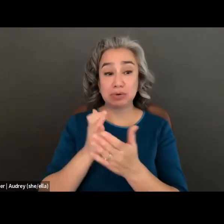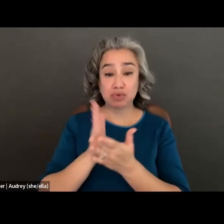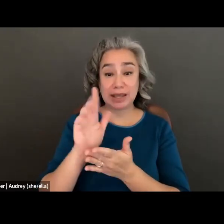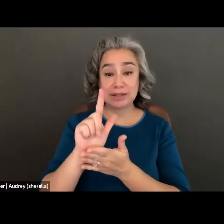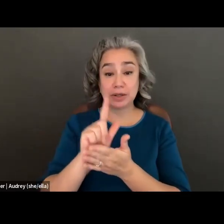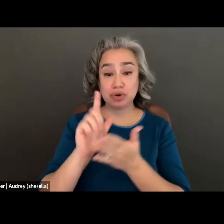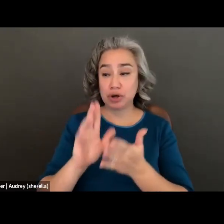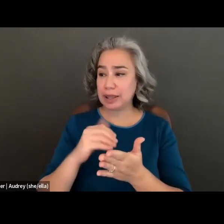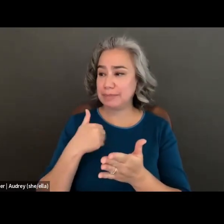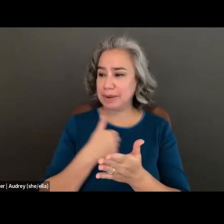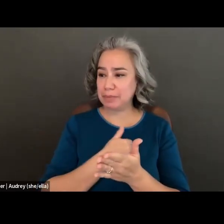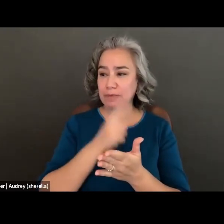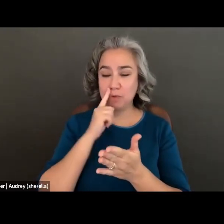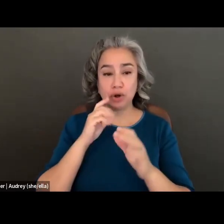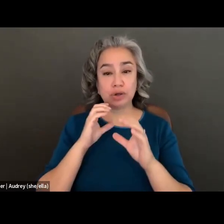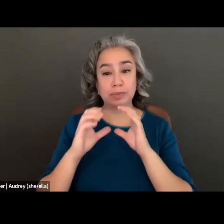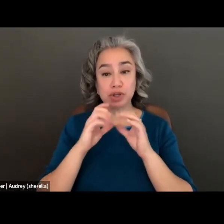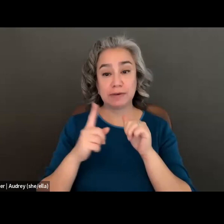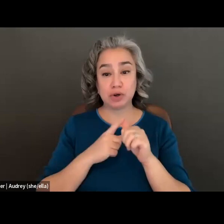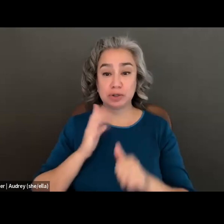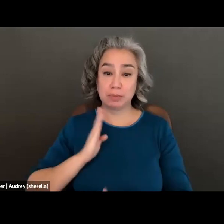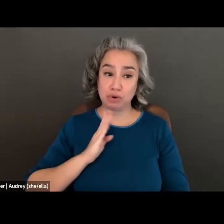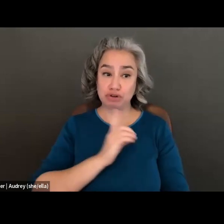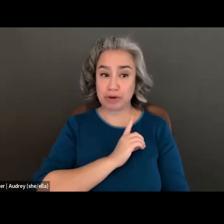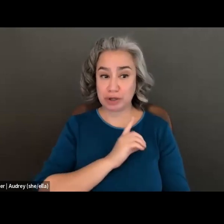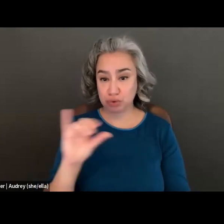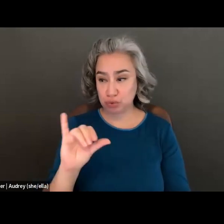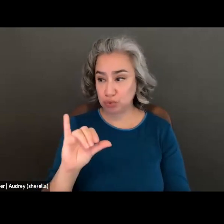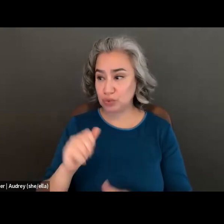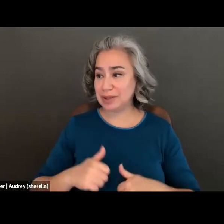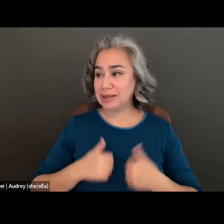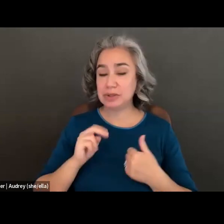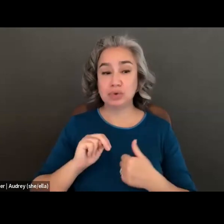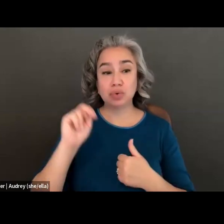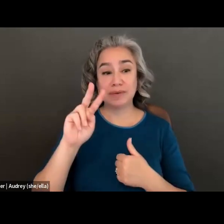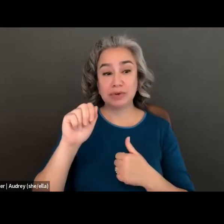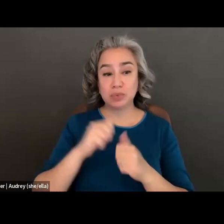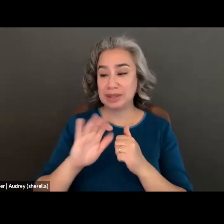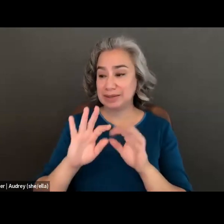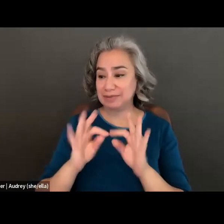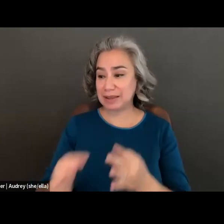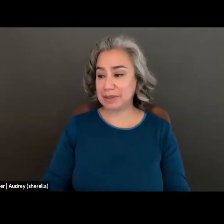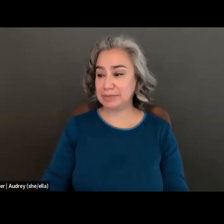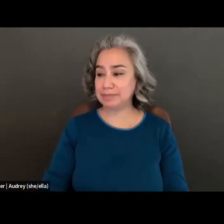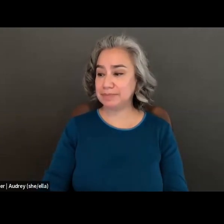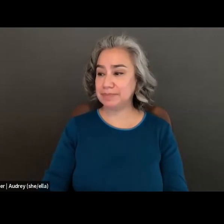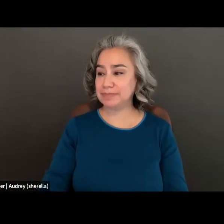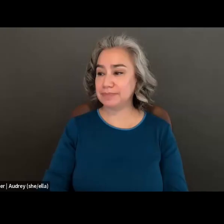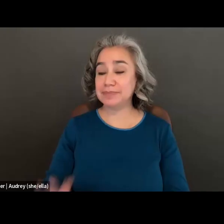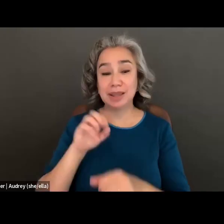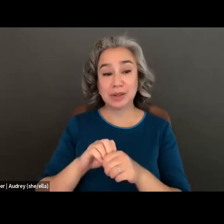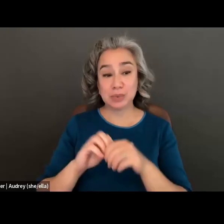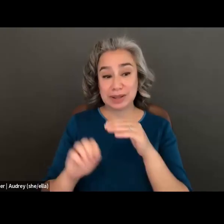member of Communication First board of directors as well. He lives in Northern Virginia with his family, including